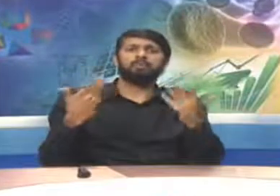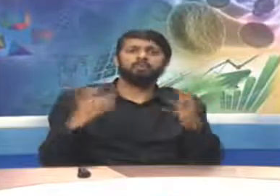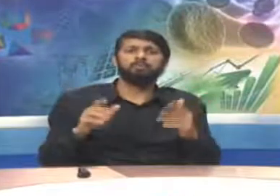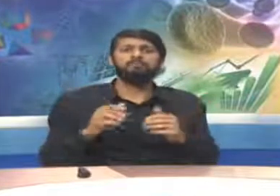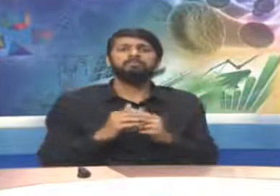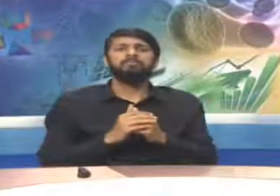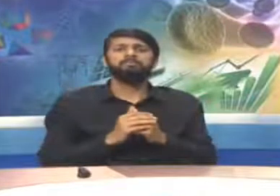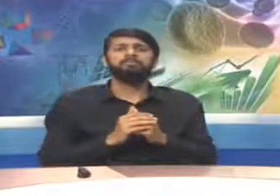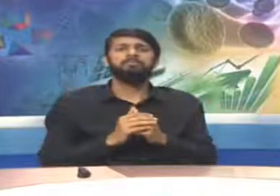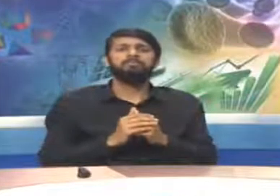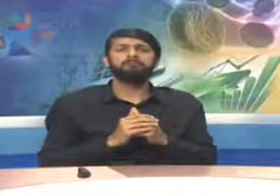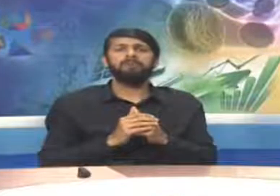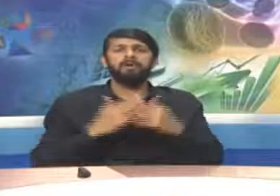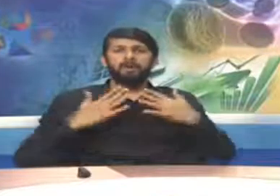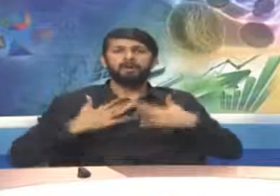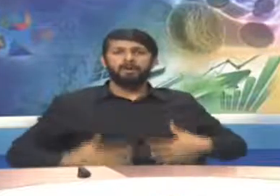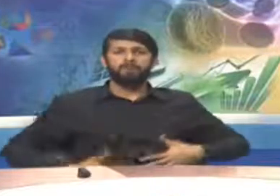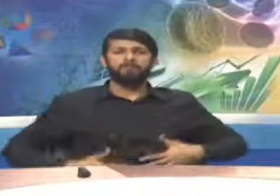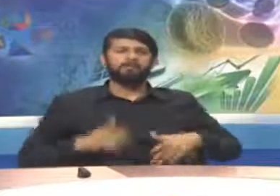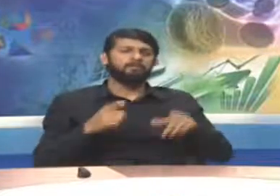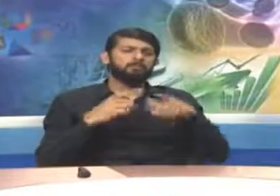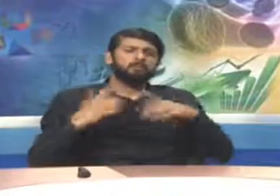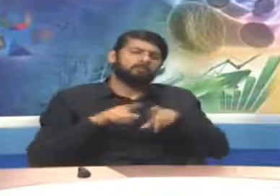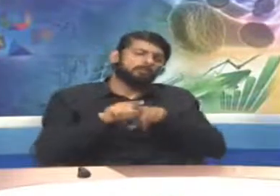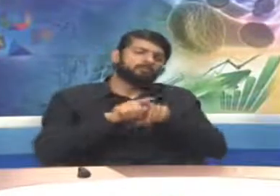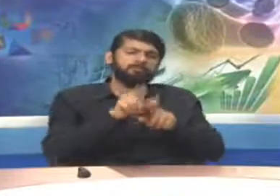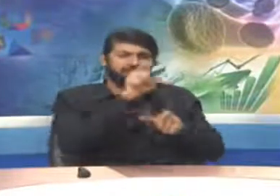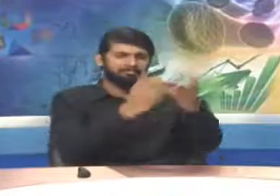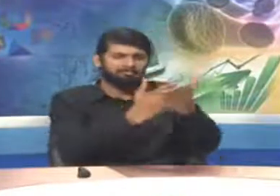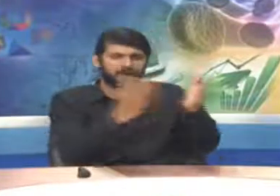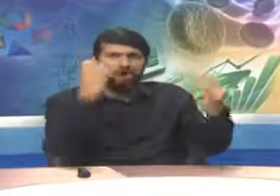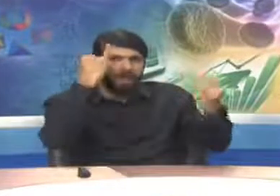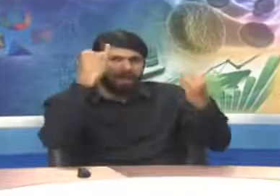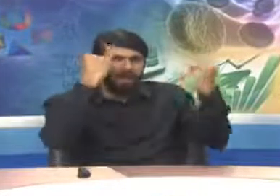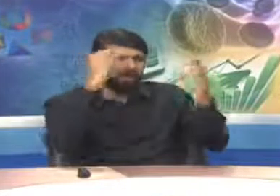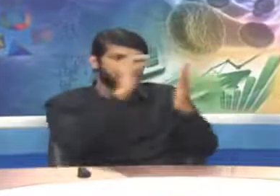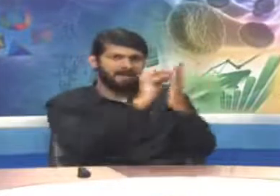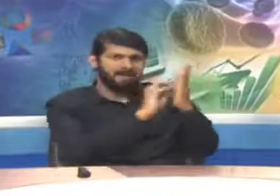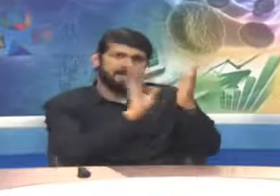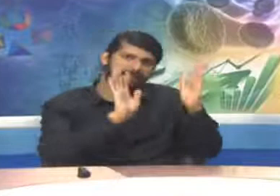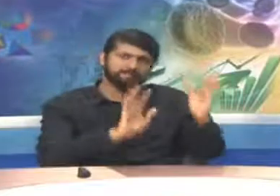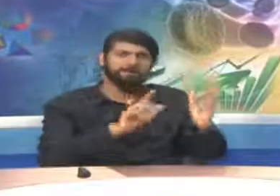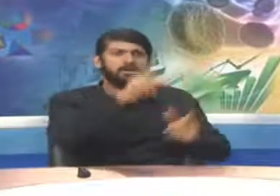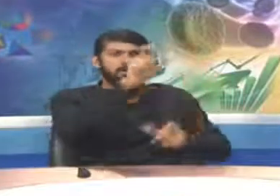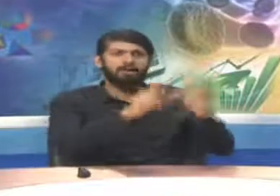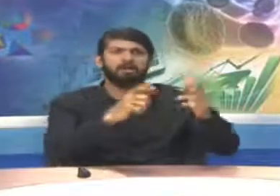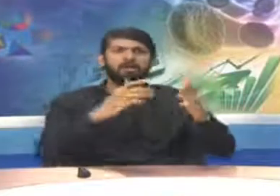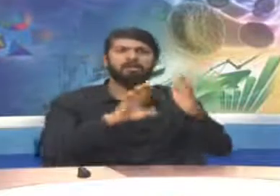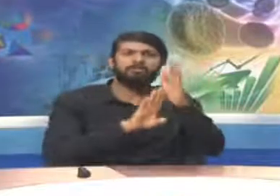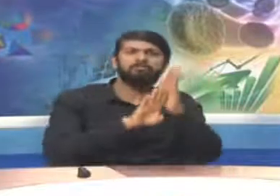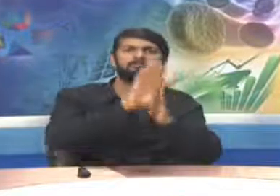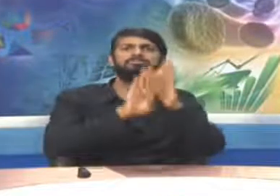liberalism is essentially an ideology of liberty. Its love for